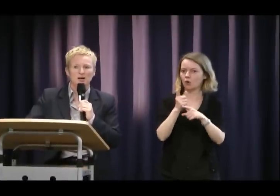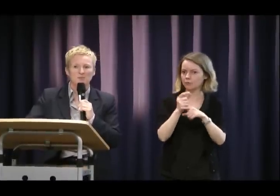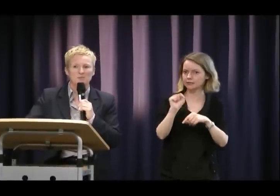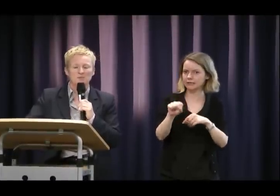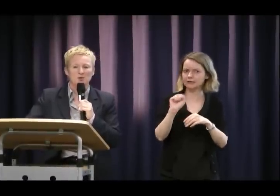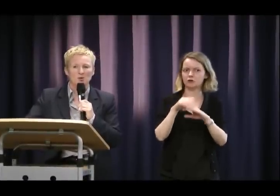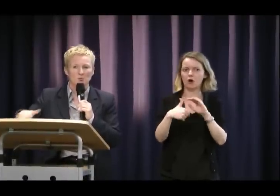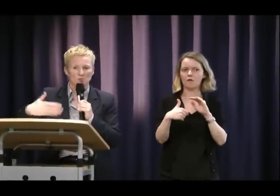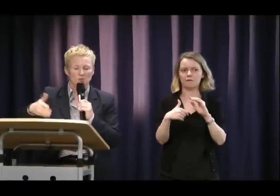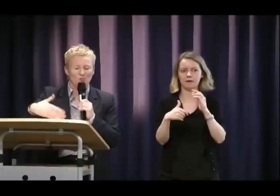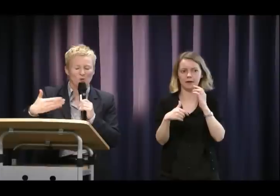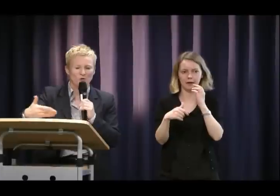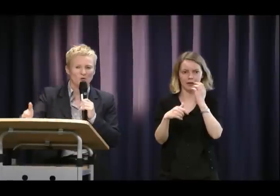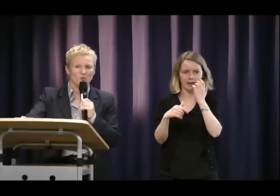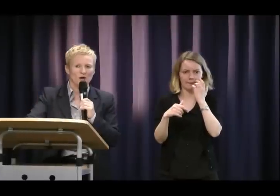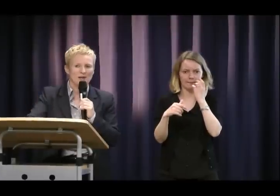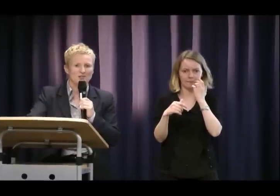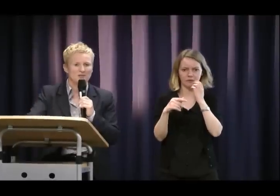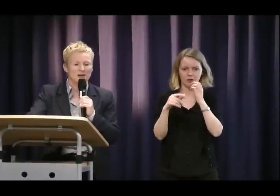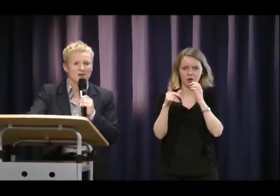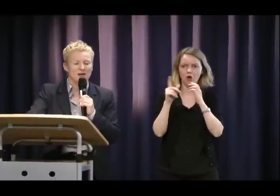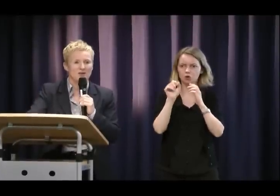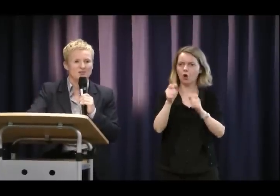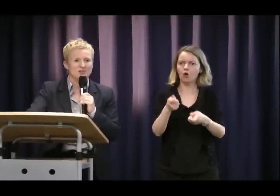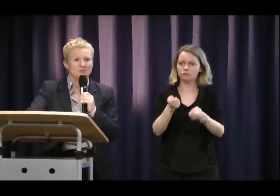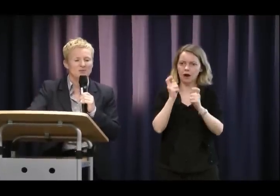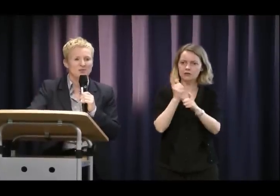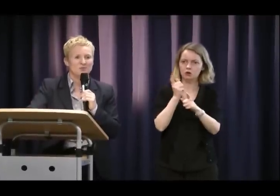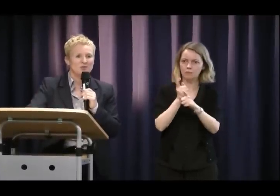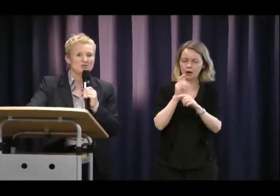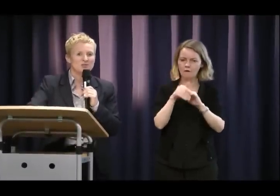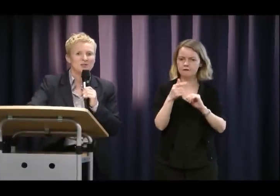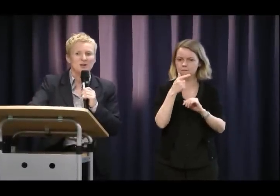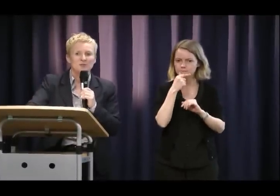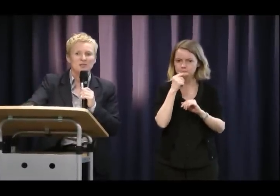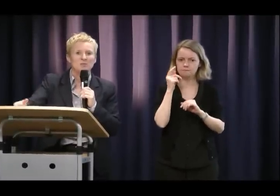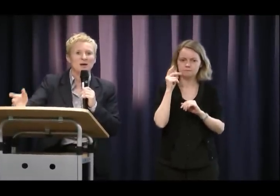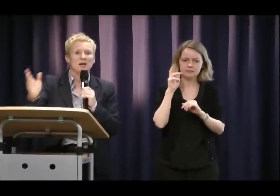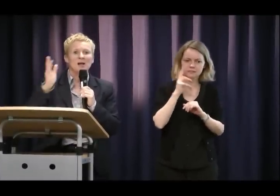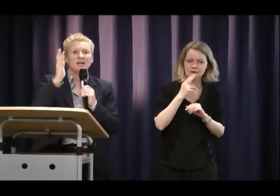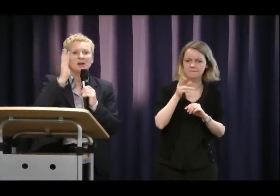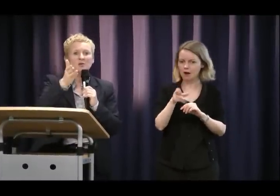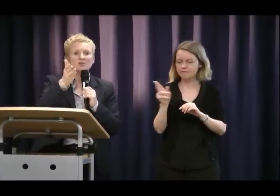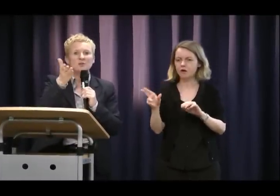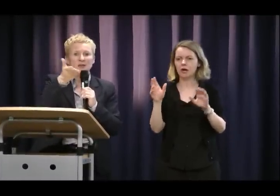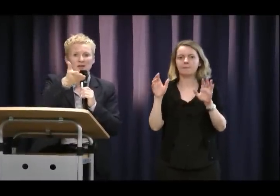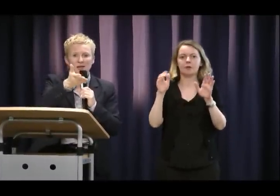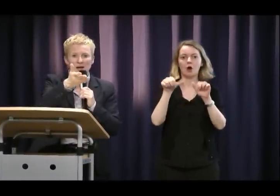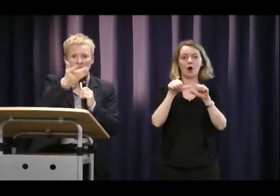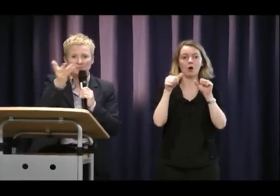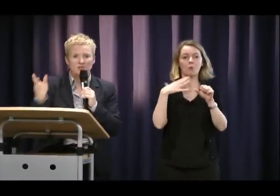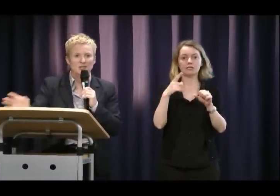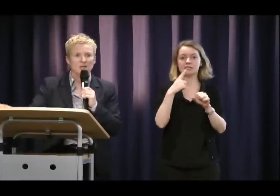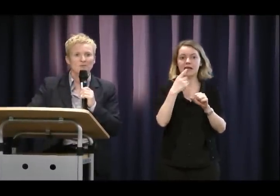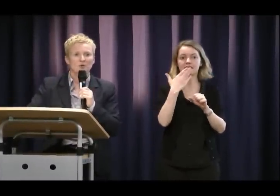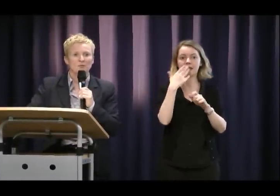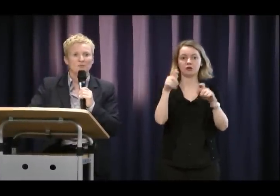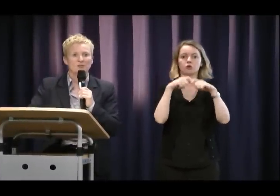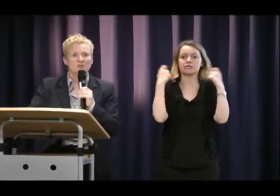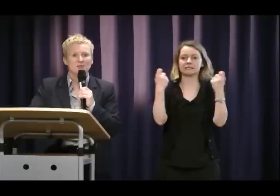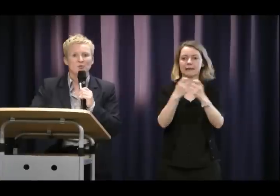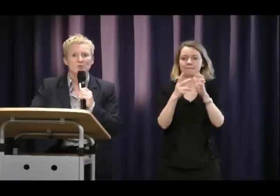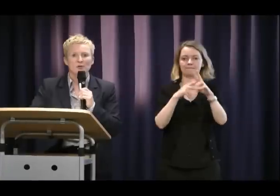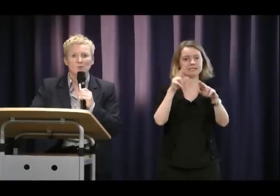of, you know, what you're raising there as things for us to think about. Can I also thank the team